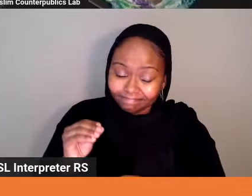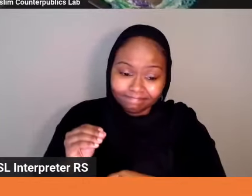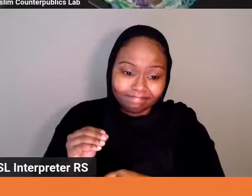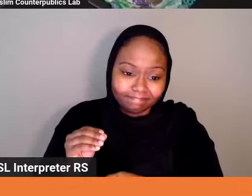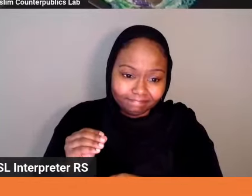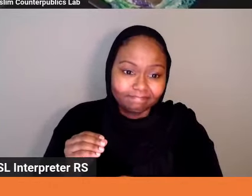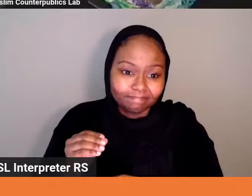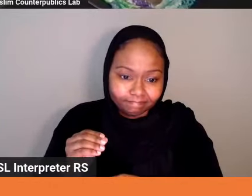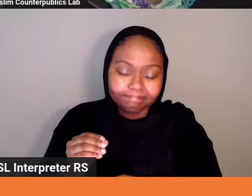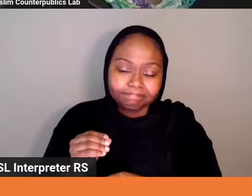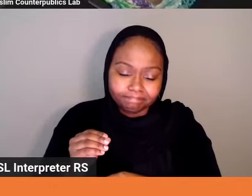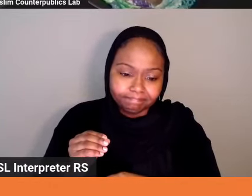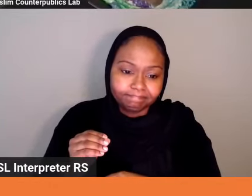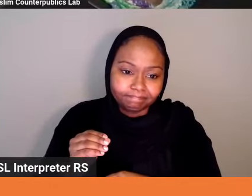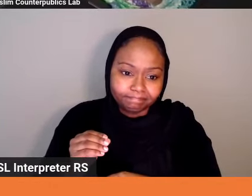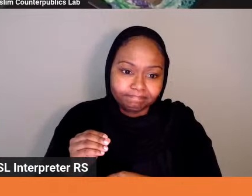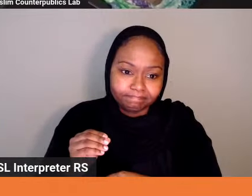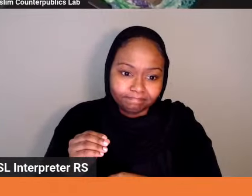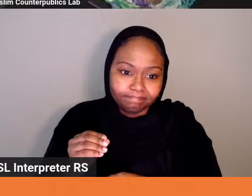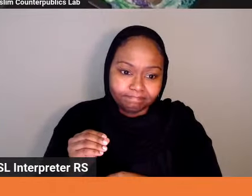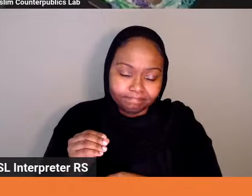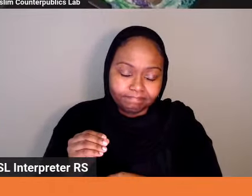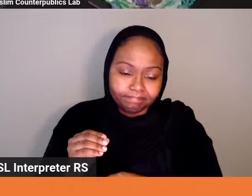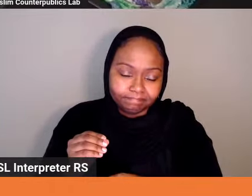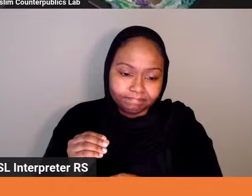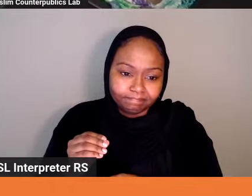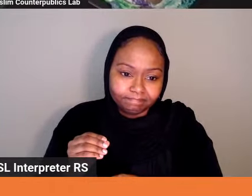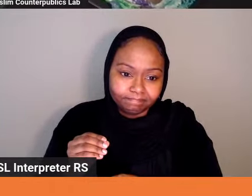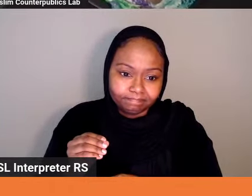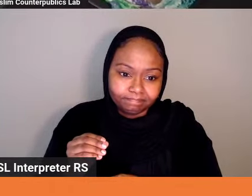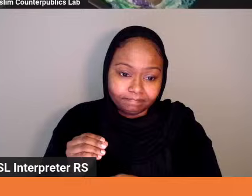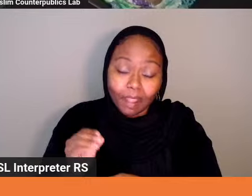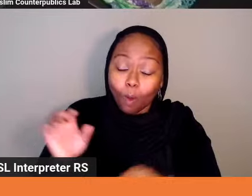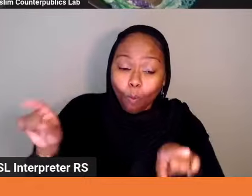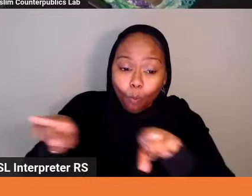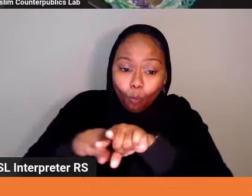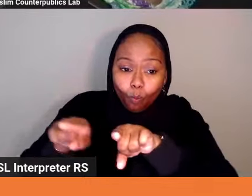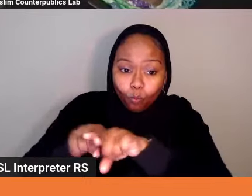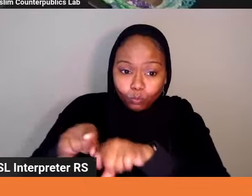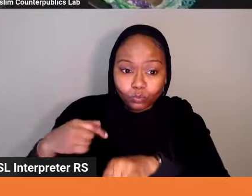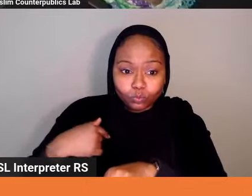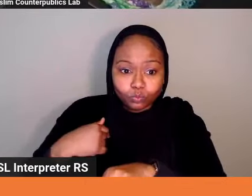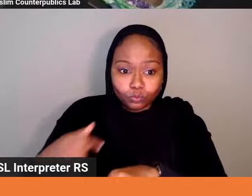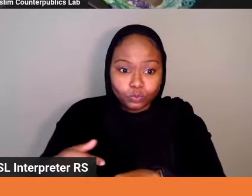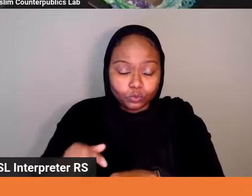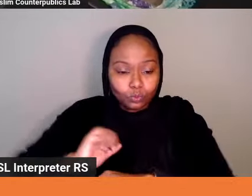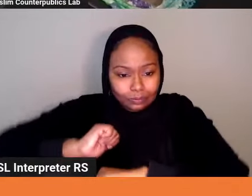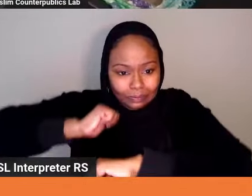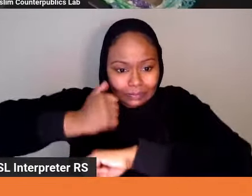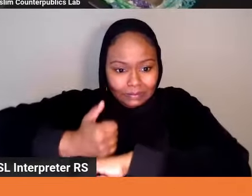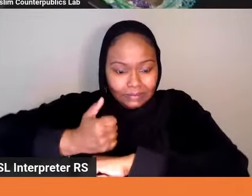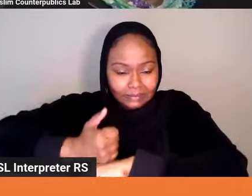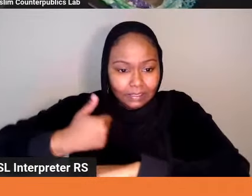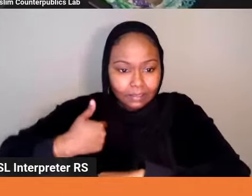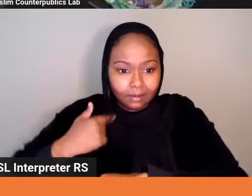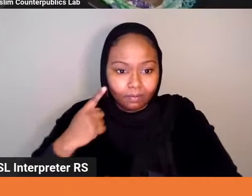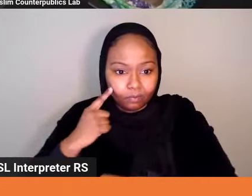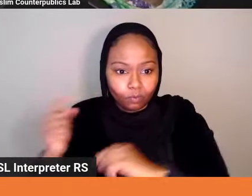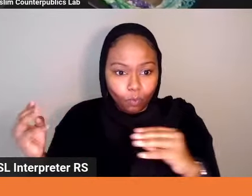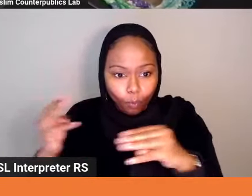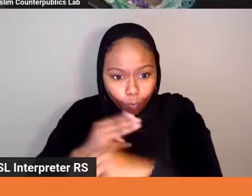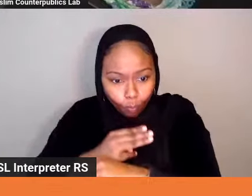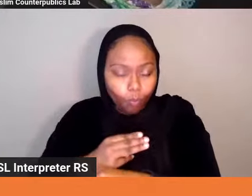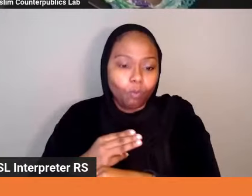more importantly, and more dangerously, to lay the groundwork to enact a monstrous and catastrophic violent